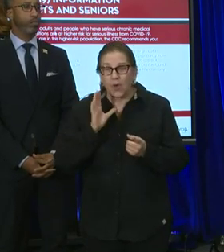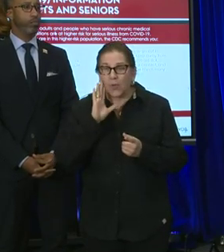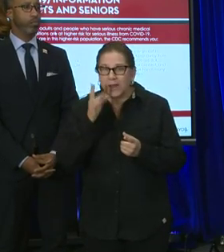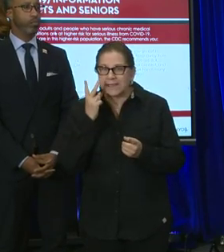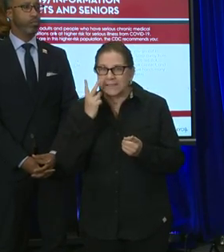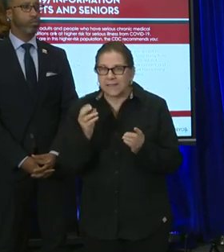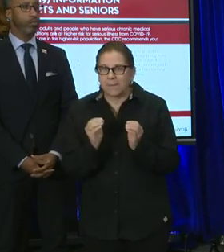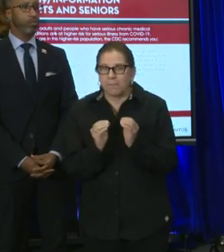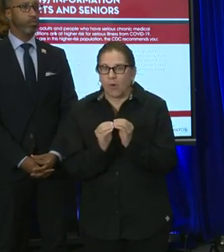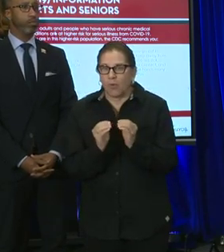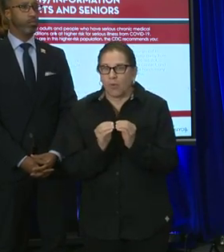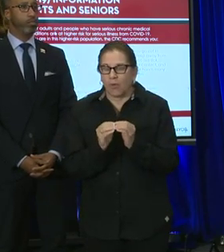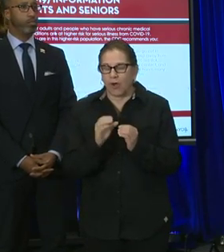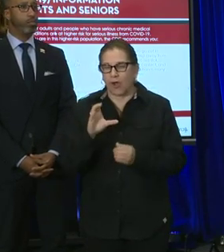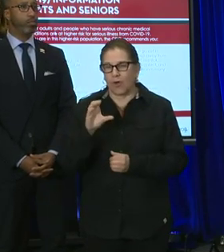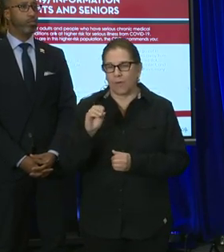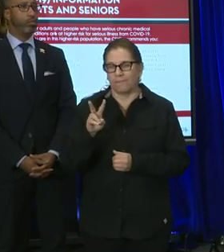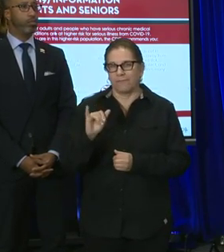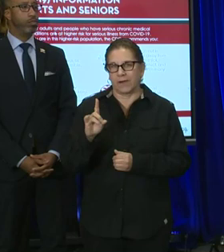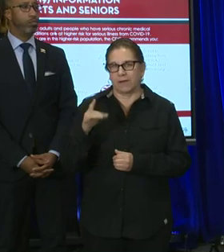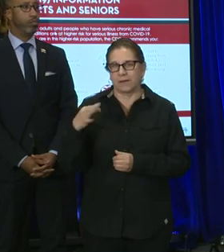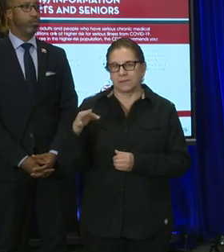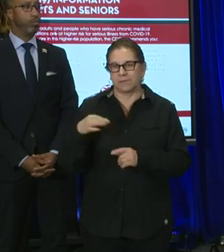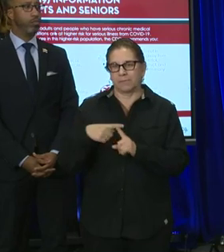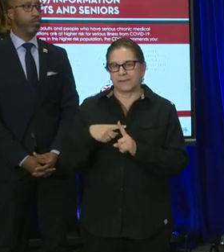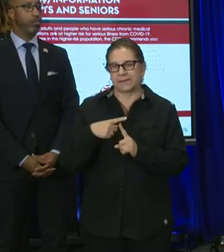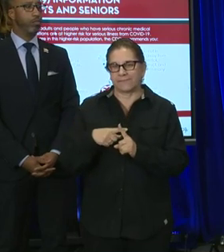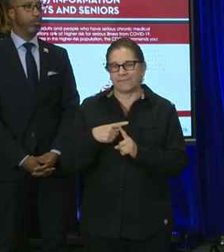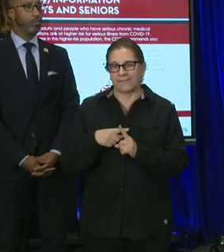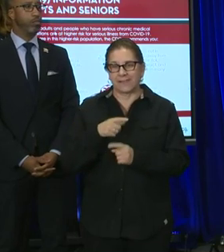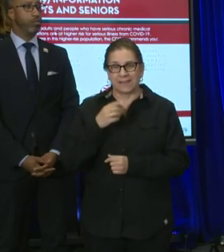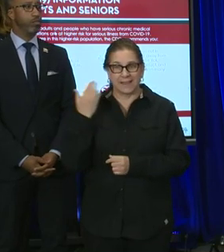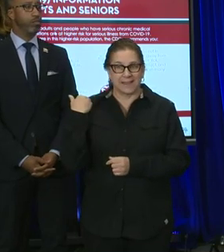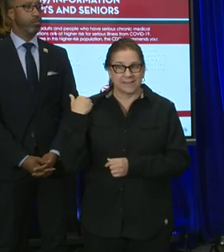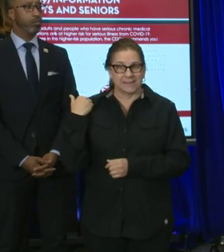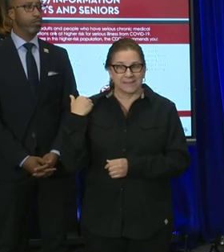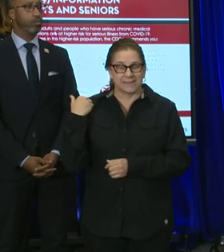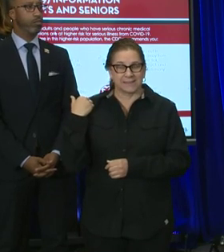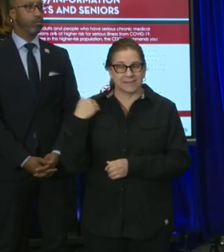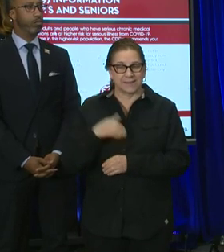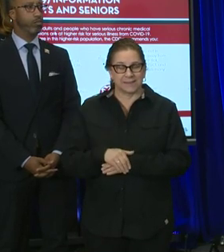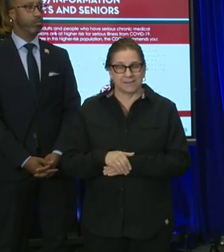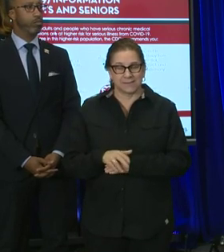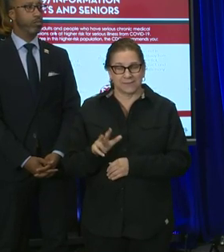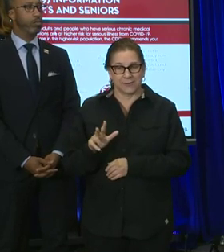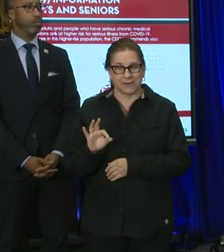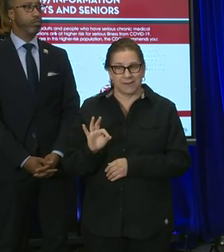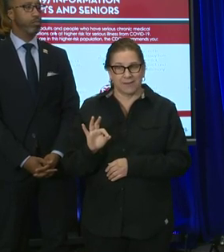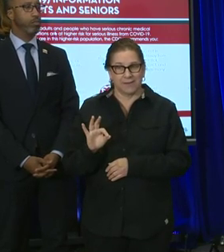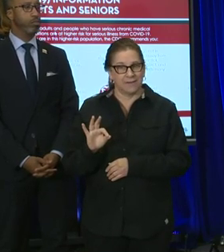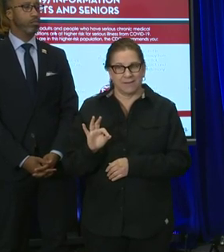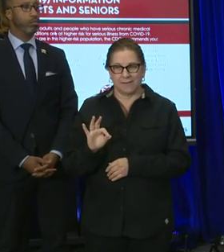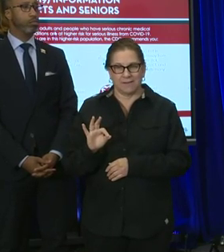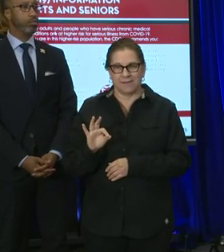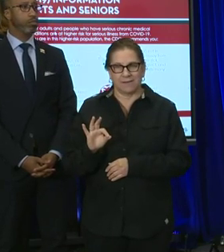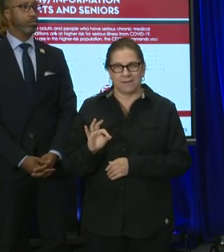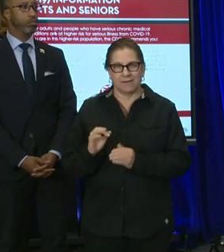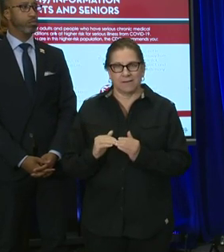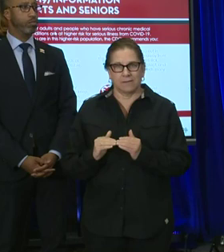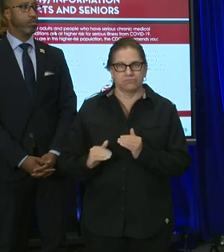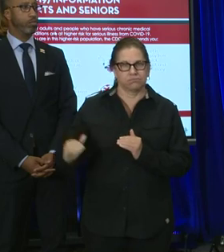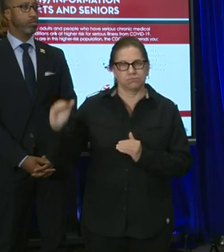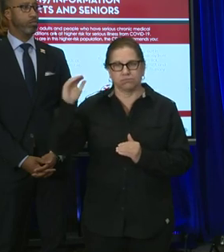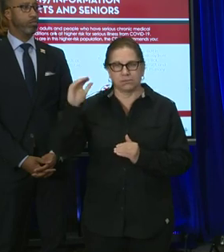days and weeks. Last night, we jumped from 39 cases confirmed to 71